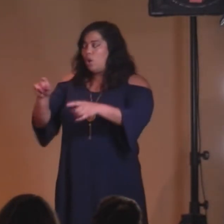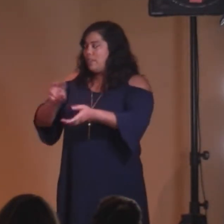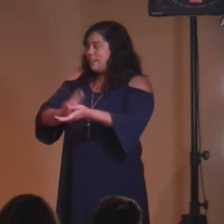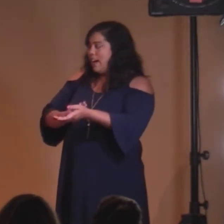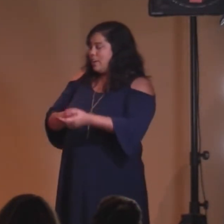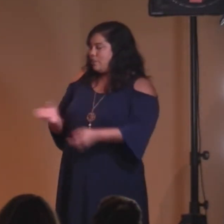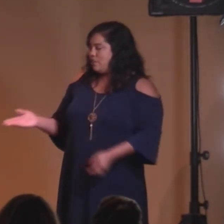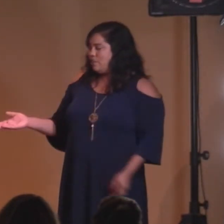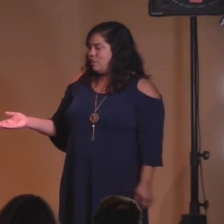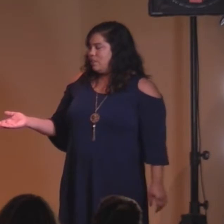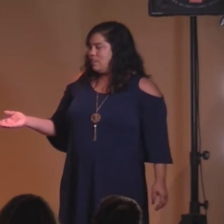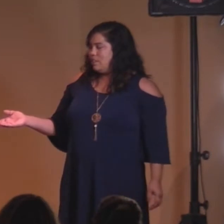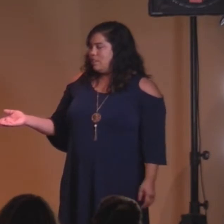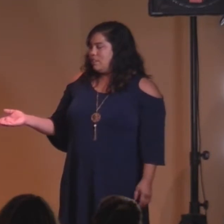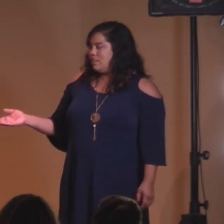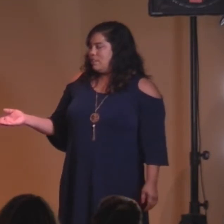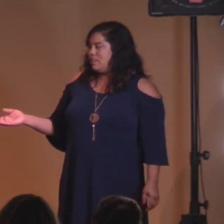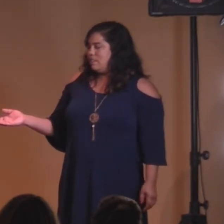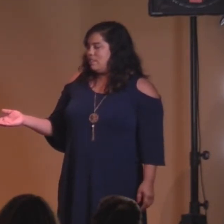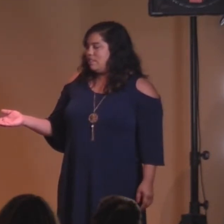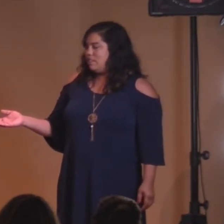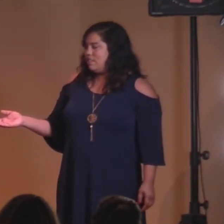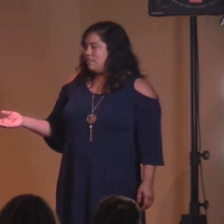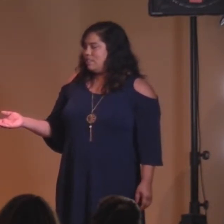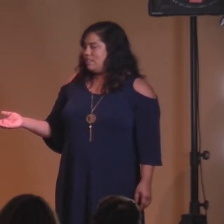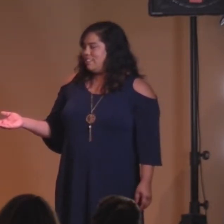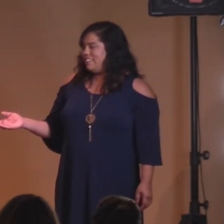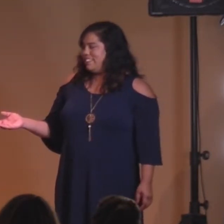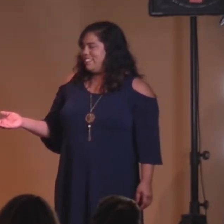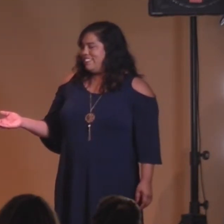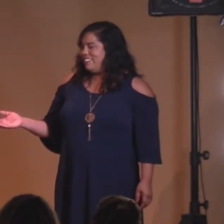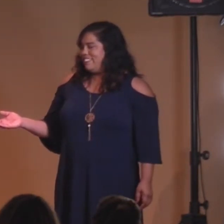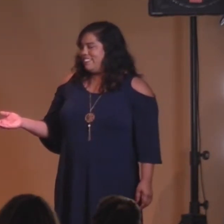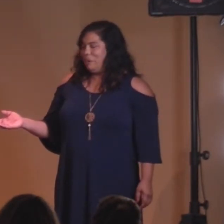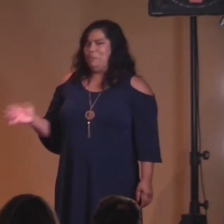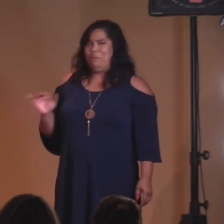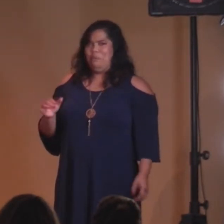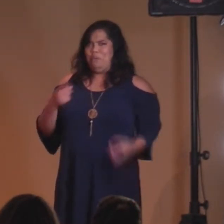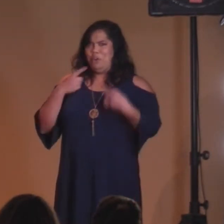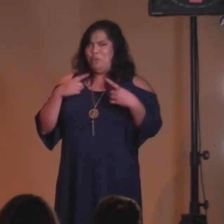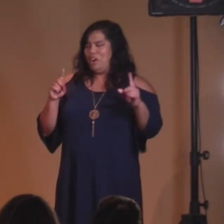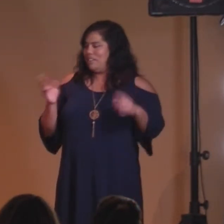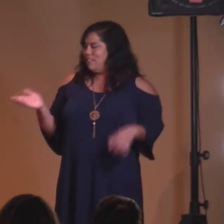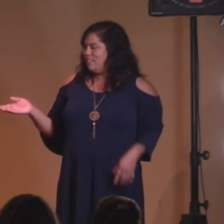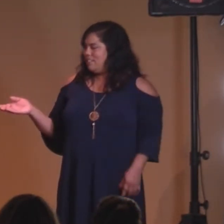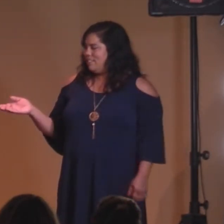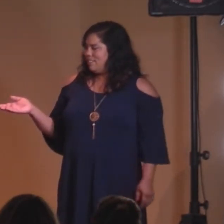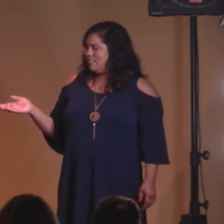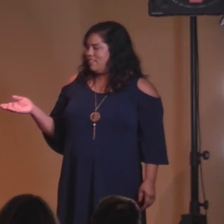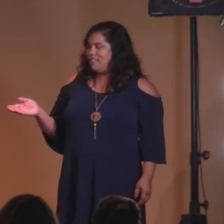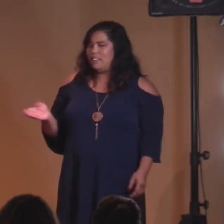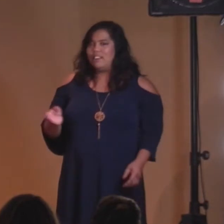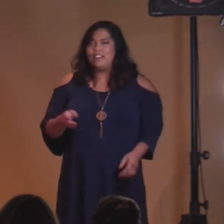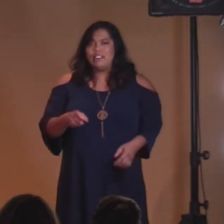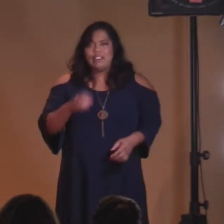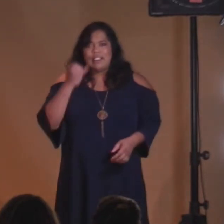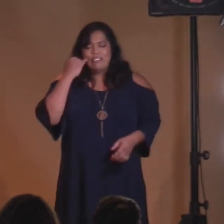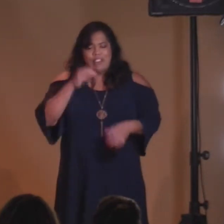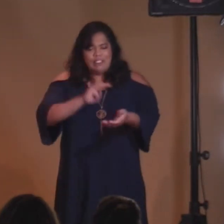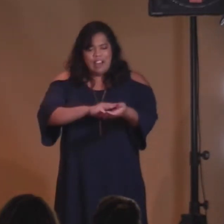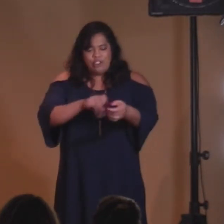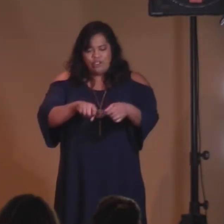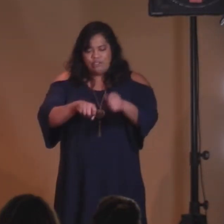and they take out the little rubber hammer. What would actually work? And you hit this part, and it, what is that?